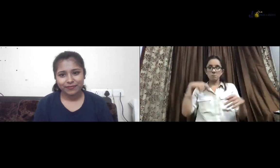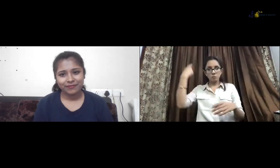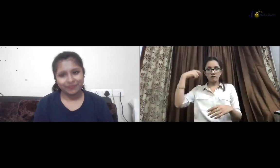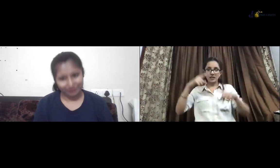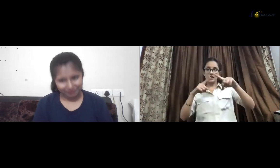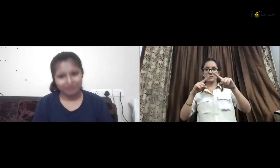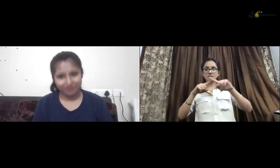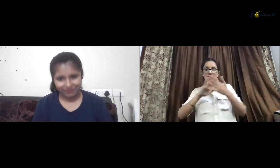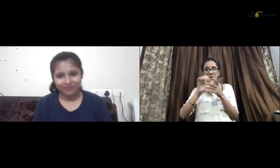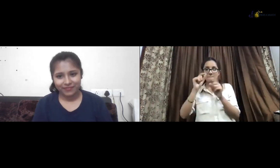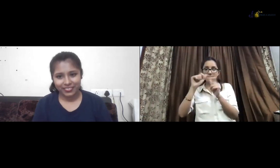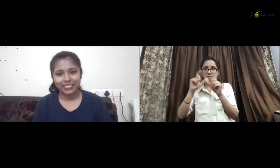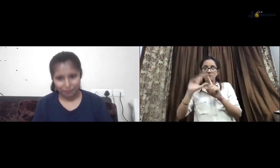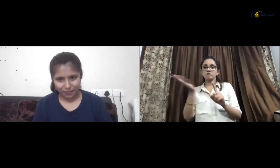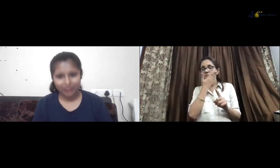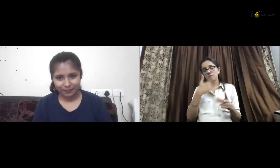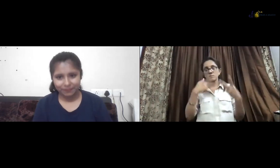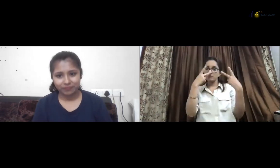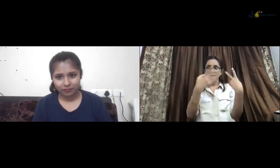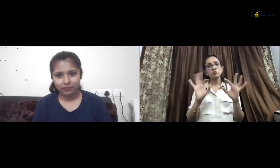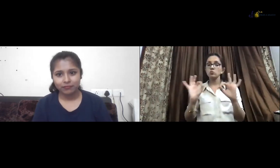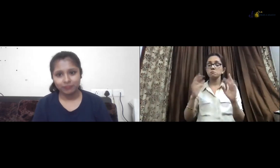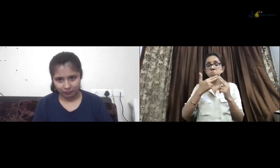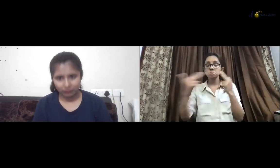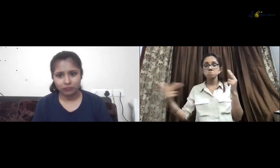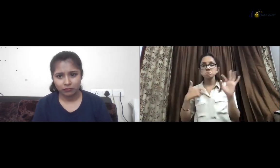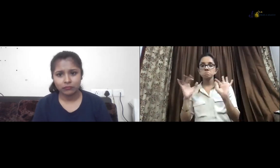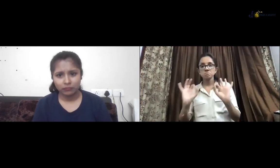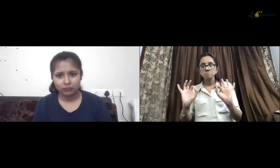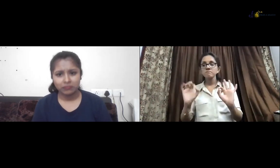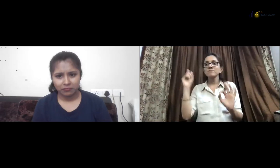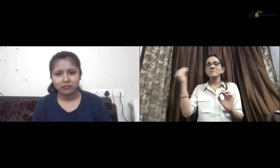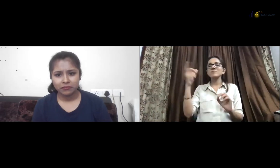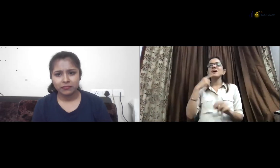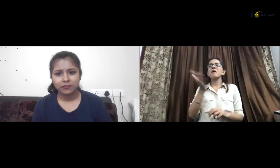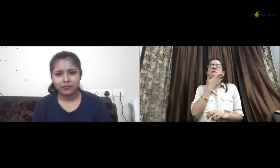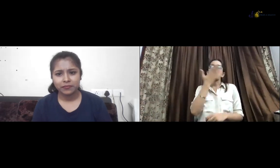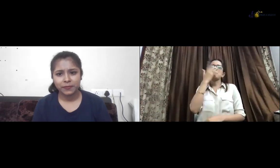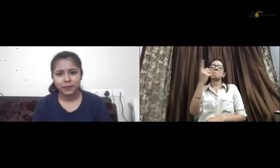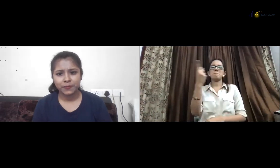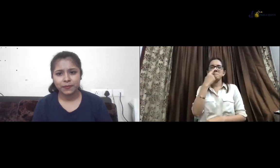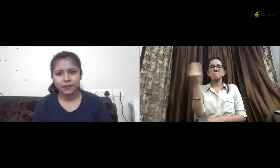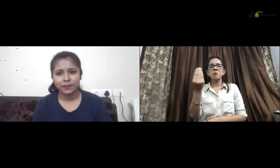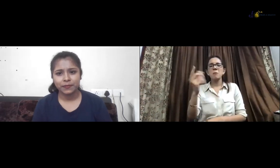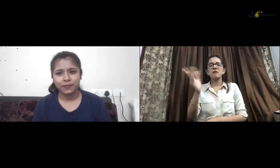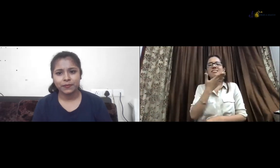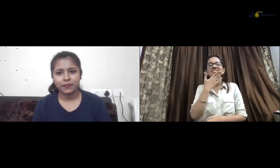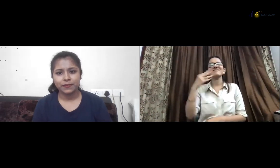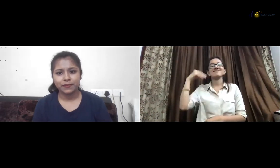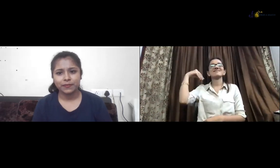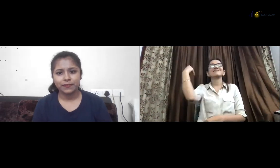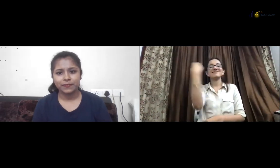opinion on it? Yes, I have seen Thappad movie. I have seen that. It's a good one. For example,